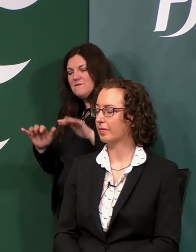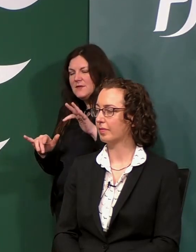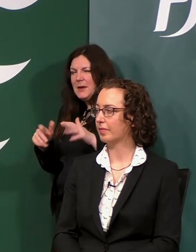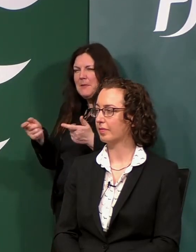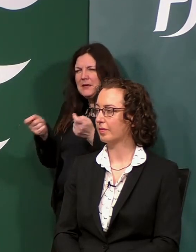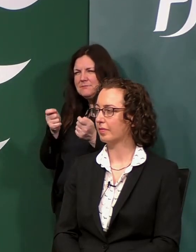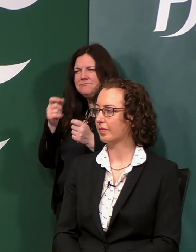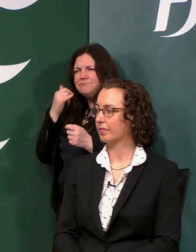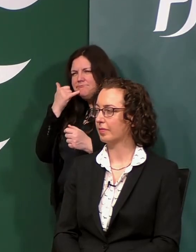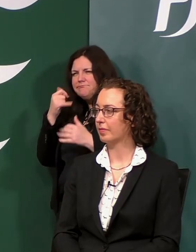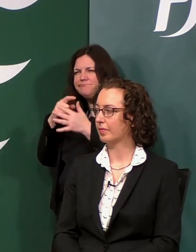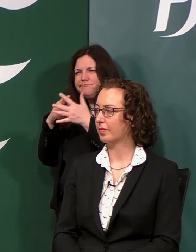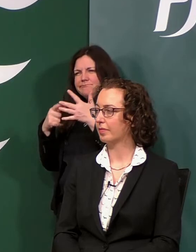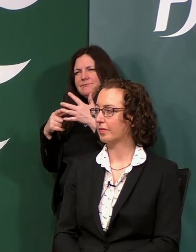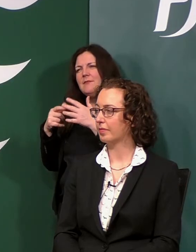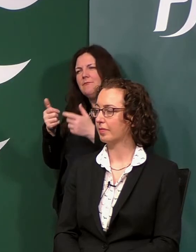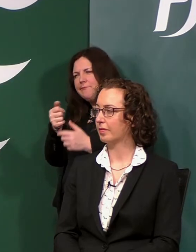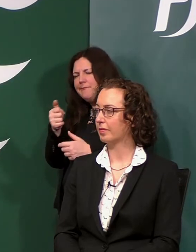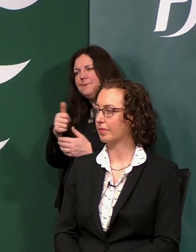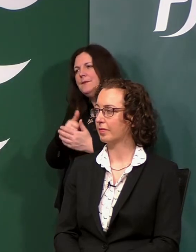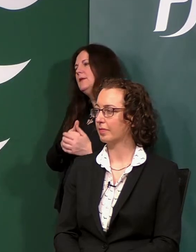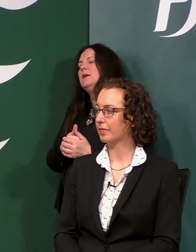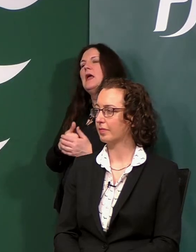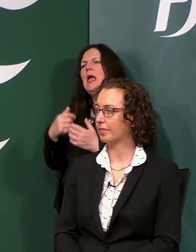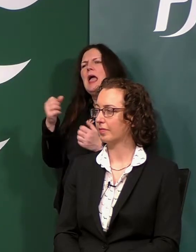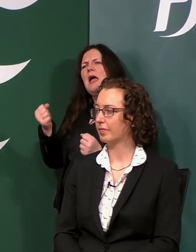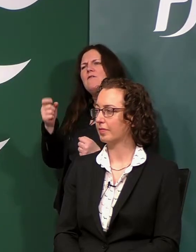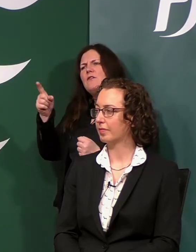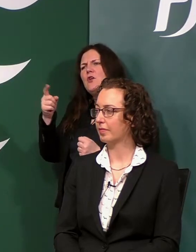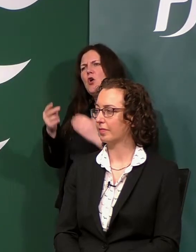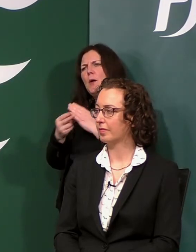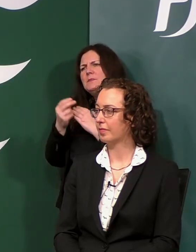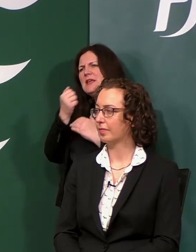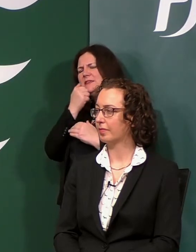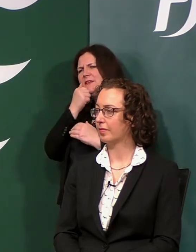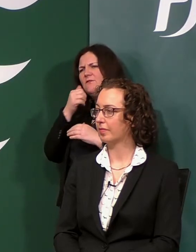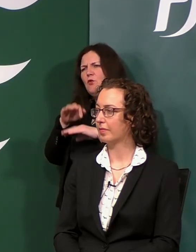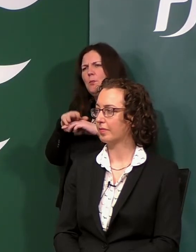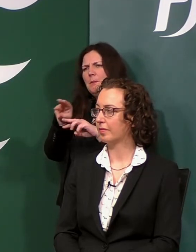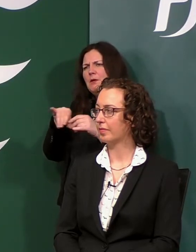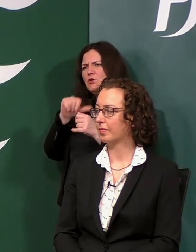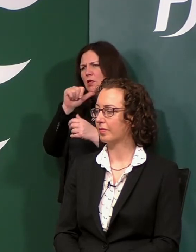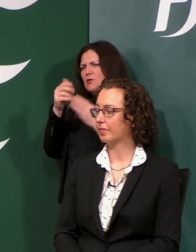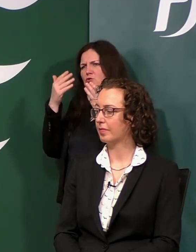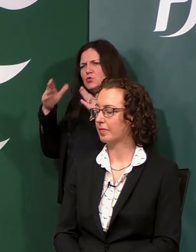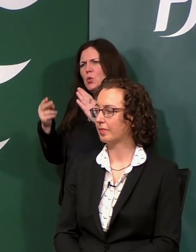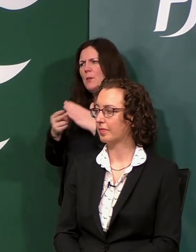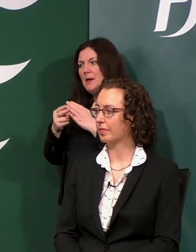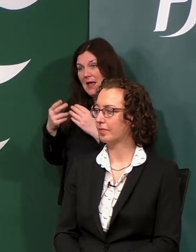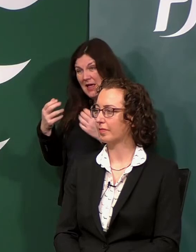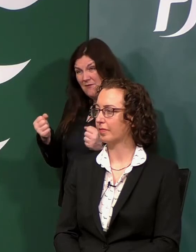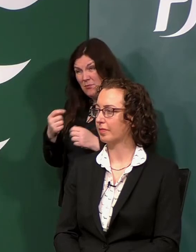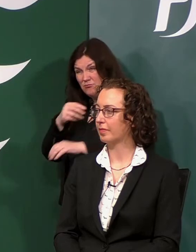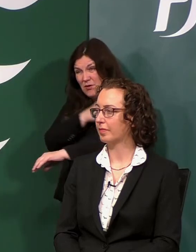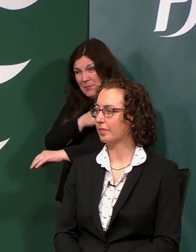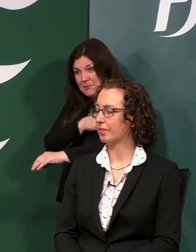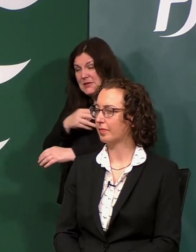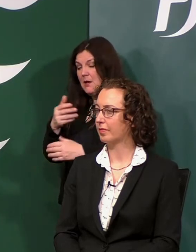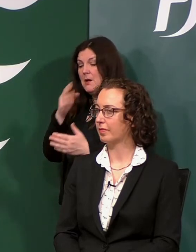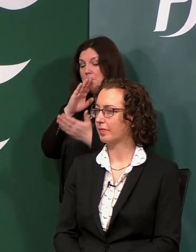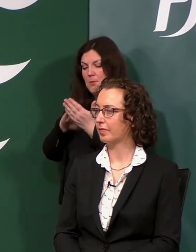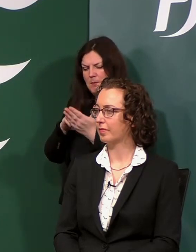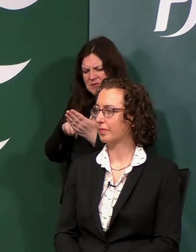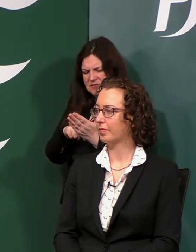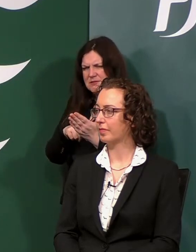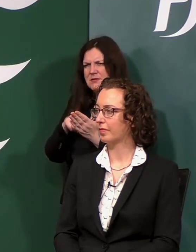source. Well, have you got an updated figures for no-shows? Are we still having issues where people are getting a couple of appointments and then it's